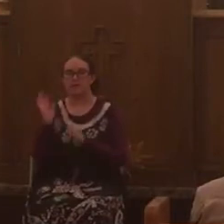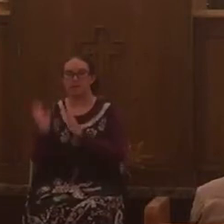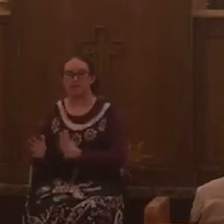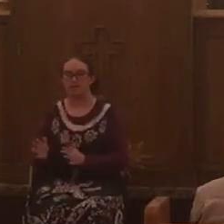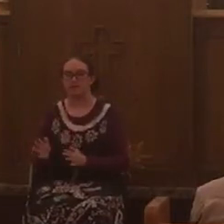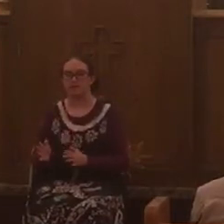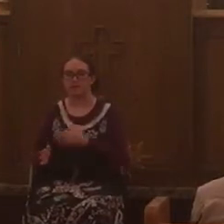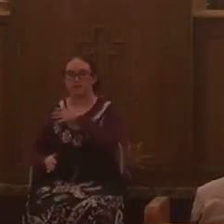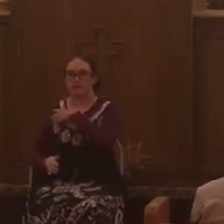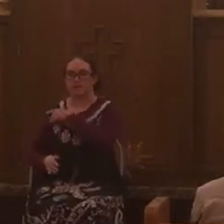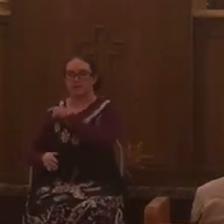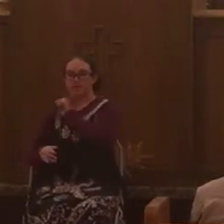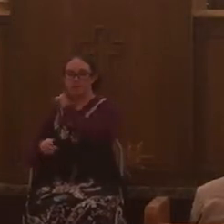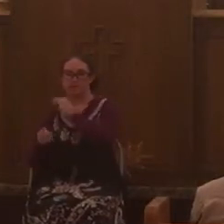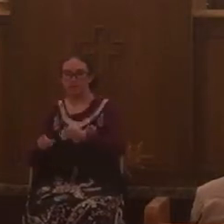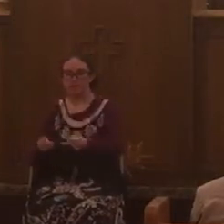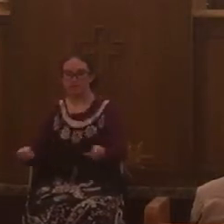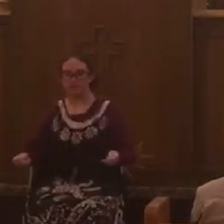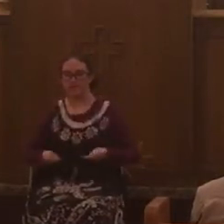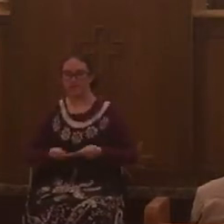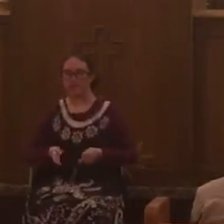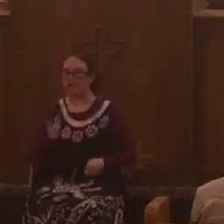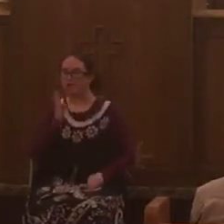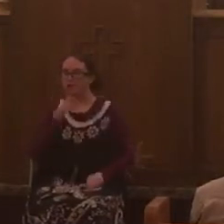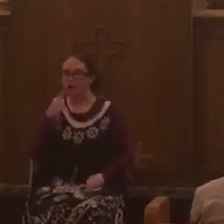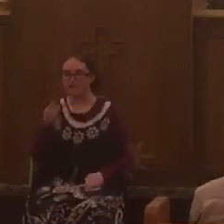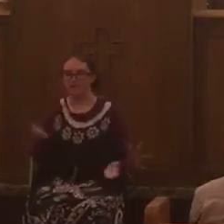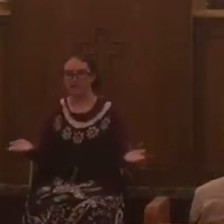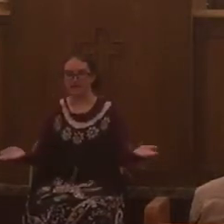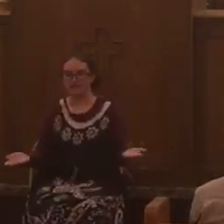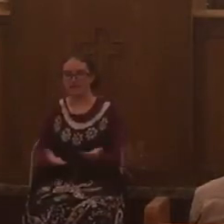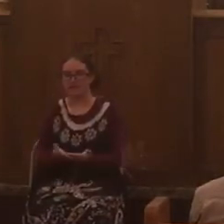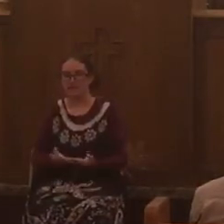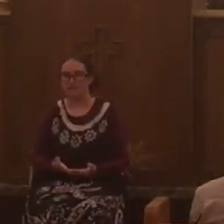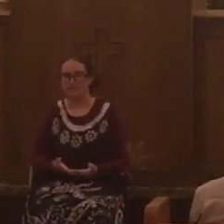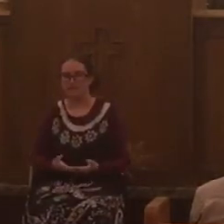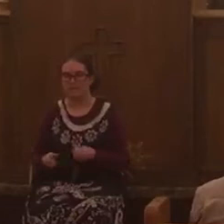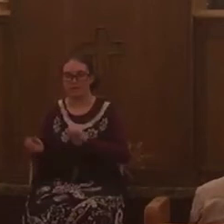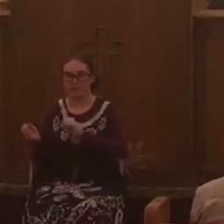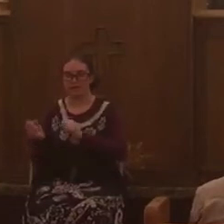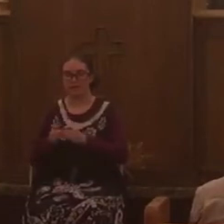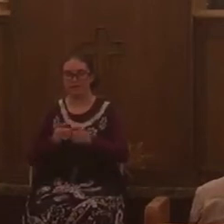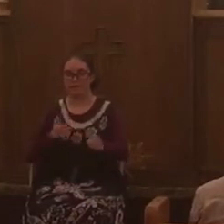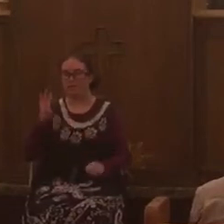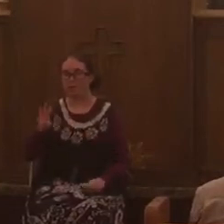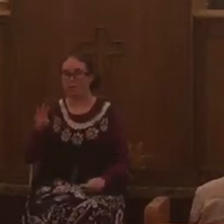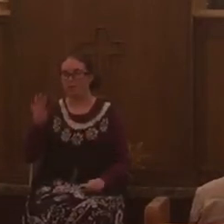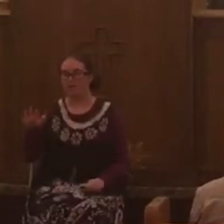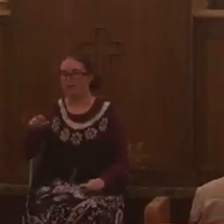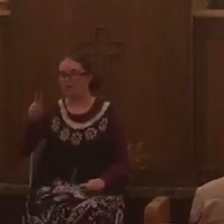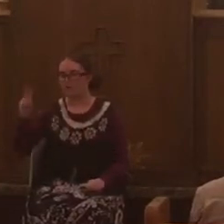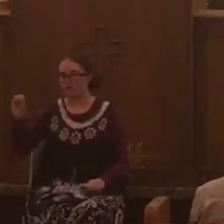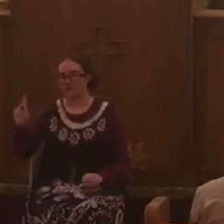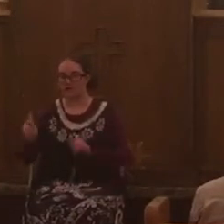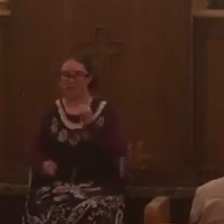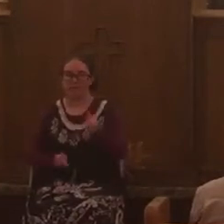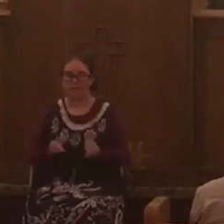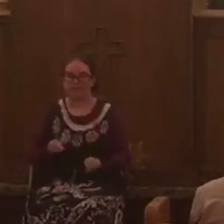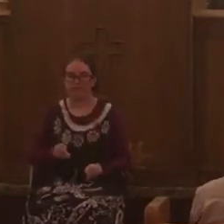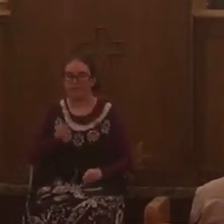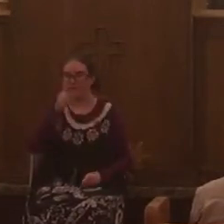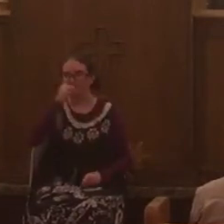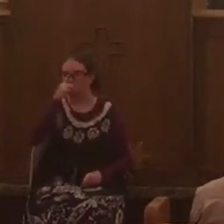of the car on the parking lot, before I even heard them, I could feel the power of God surging through that place. Can I tell